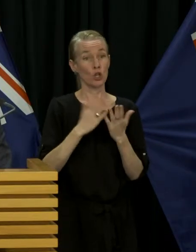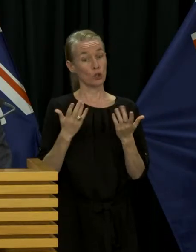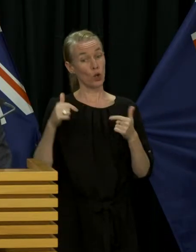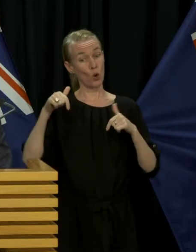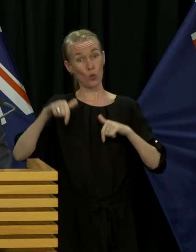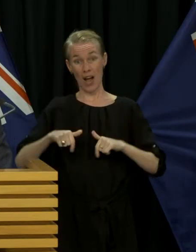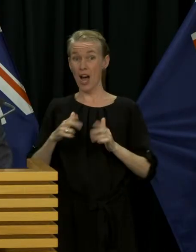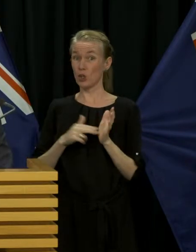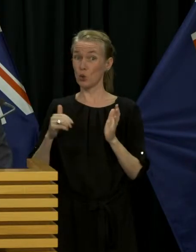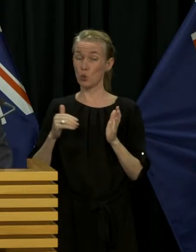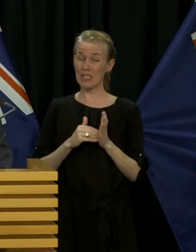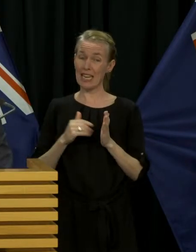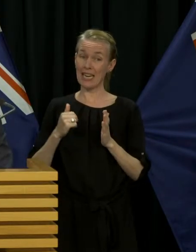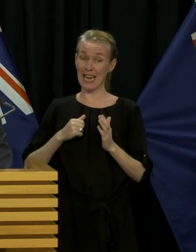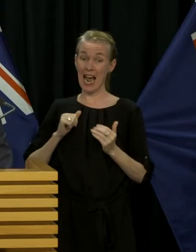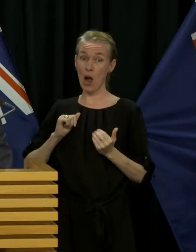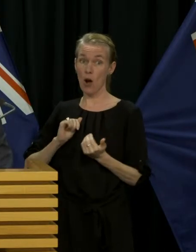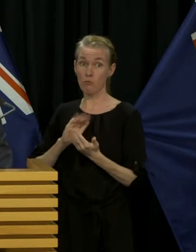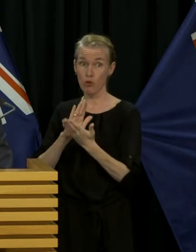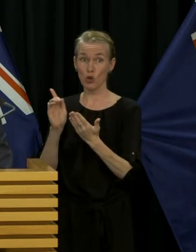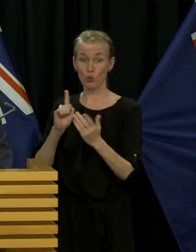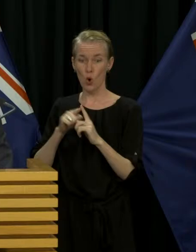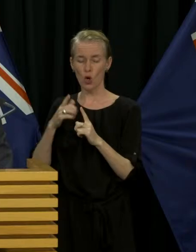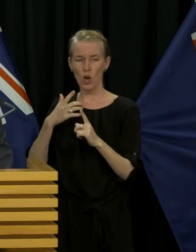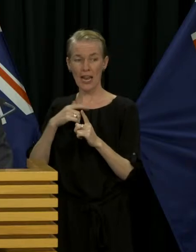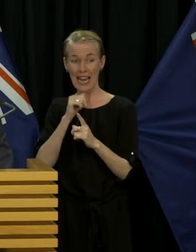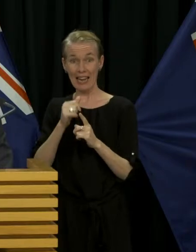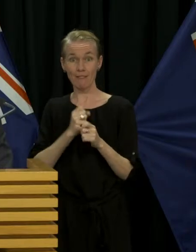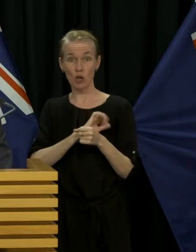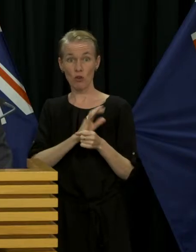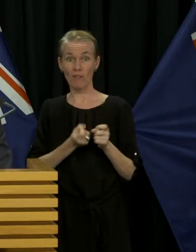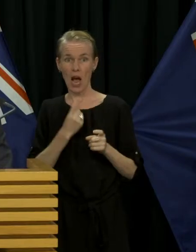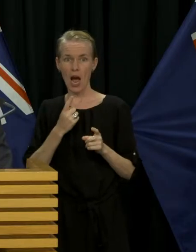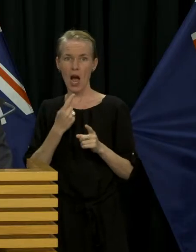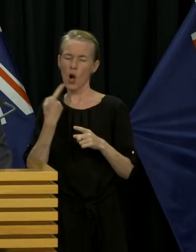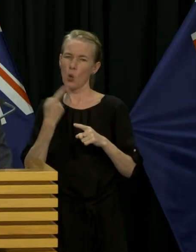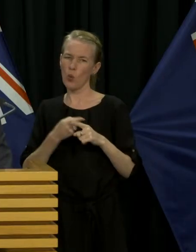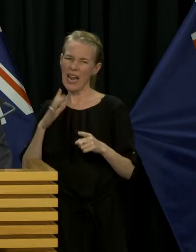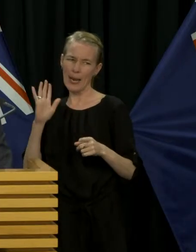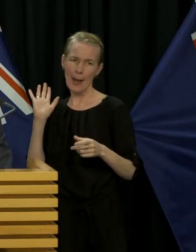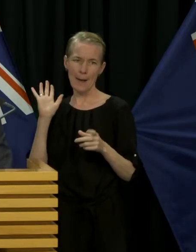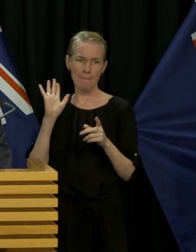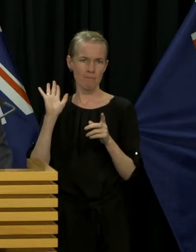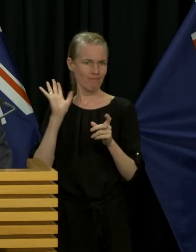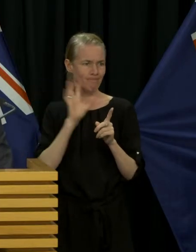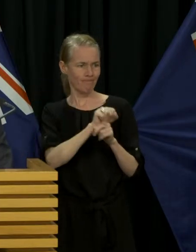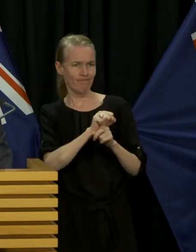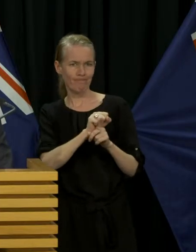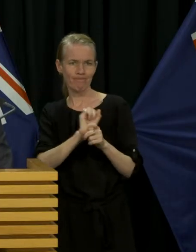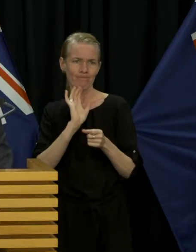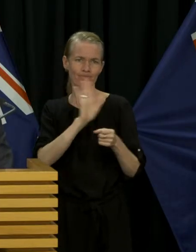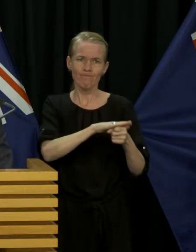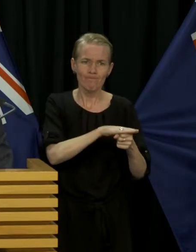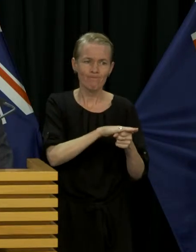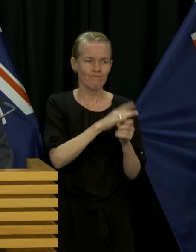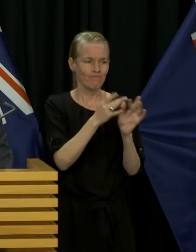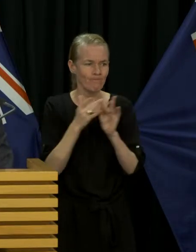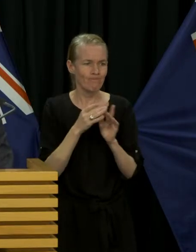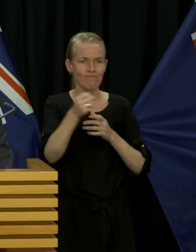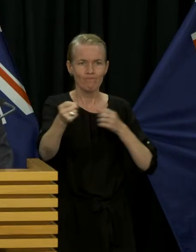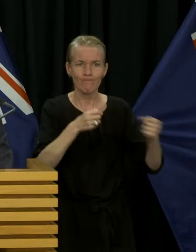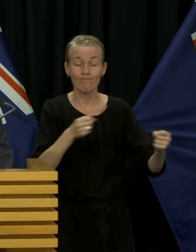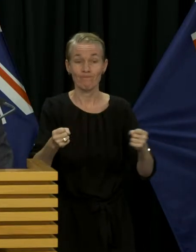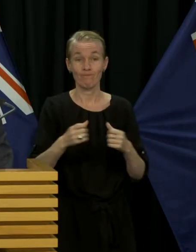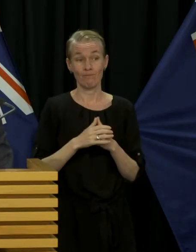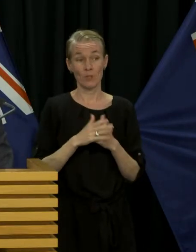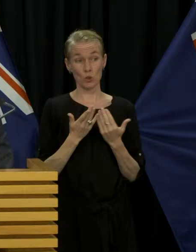any infections quickly and act in terms of contact tracing and further testing. So I really do encourage everybody who